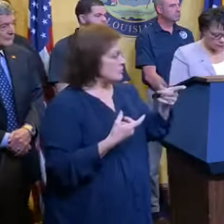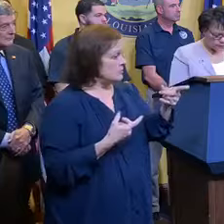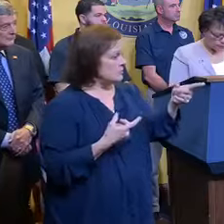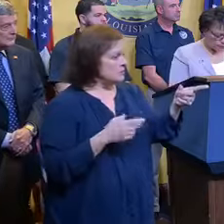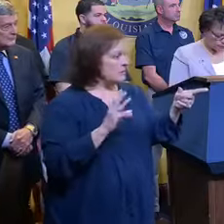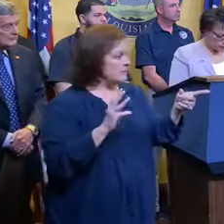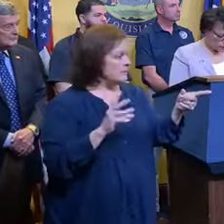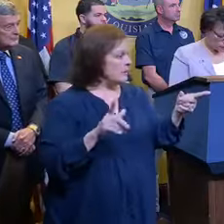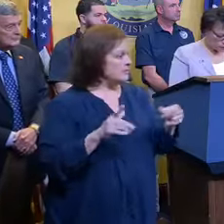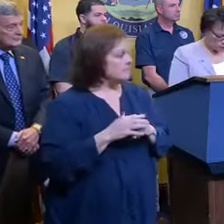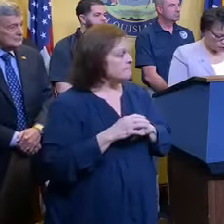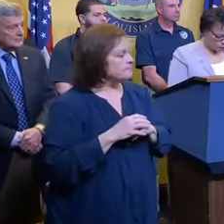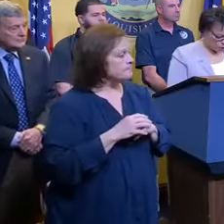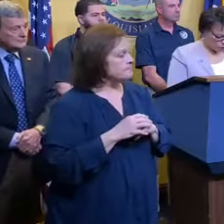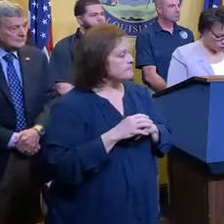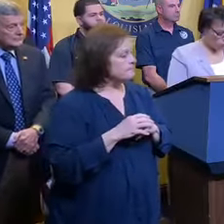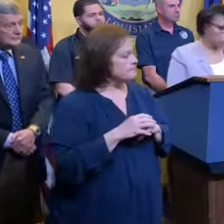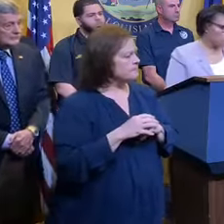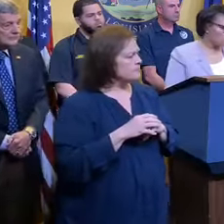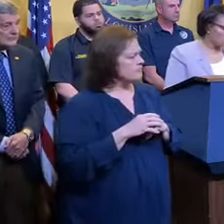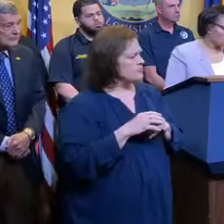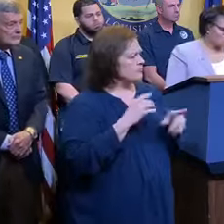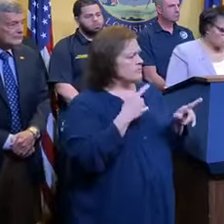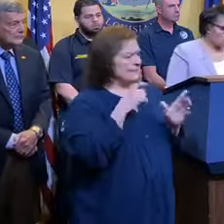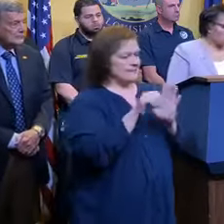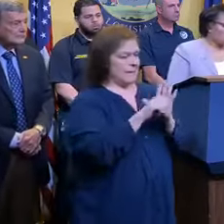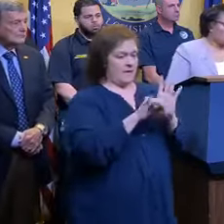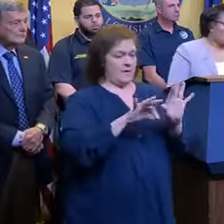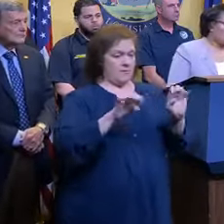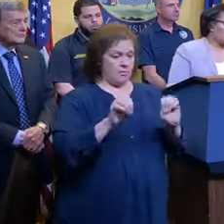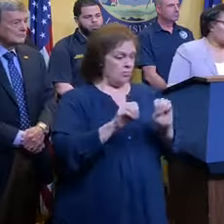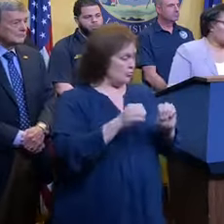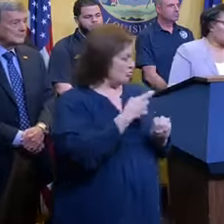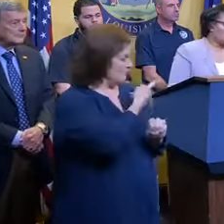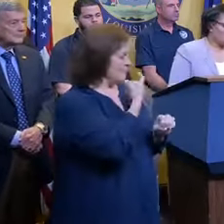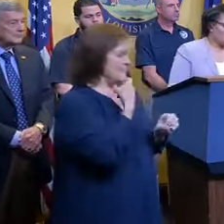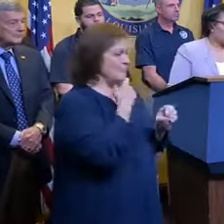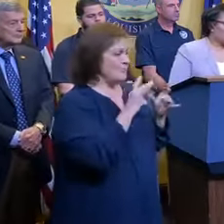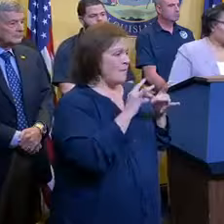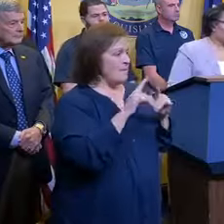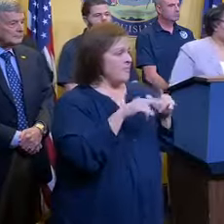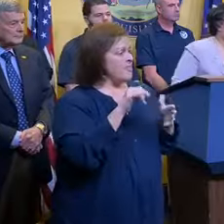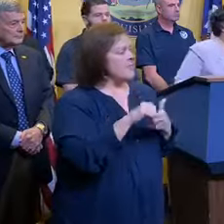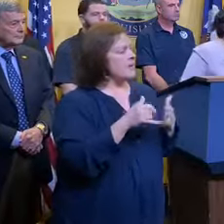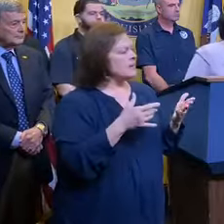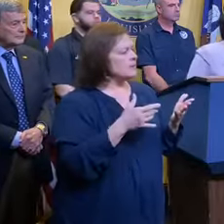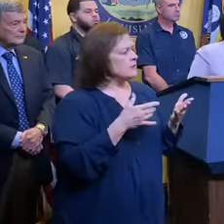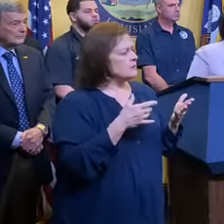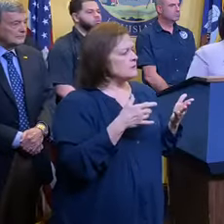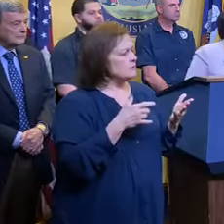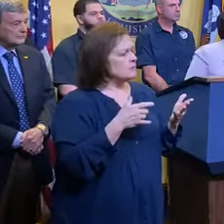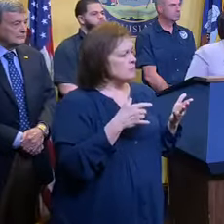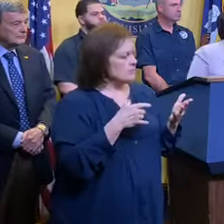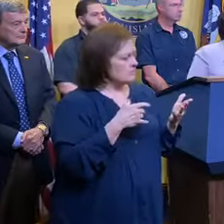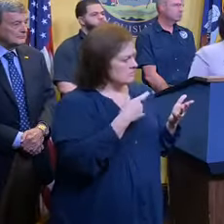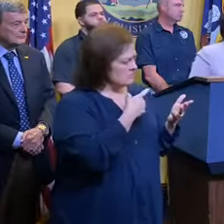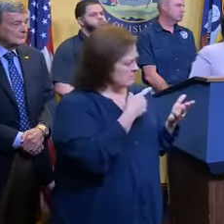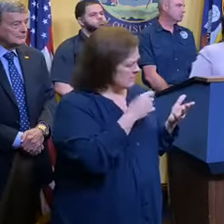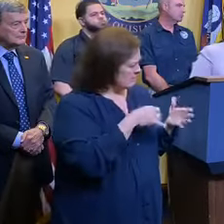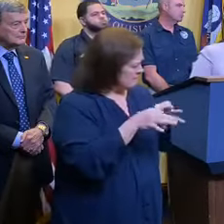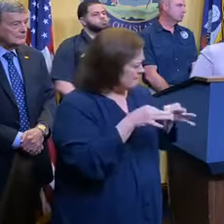Mayor, WWL. With the state of emergency, you and Colin both kind of touched on it, but just, can you be a little